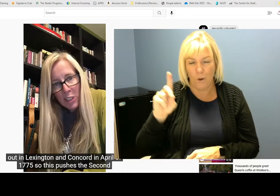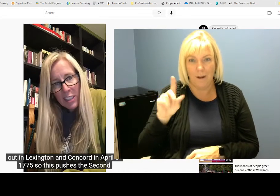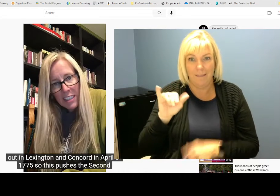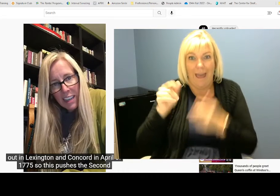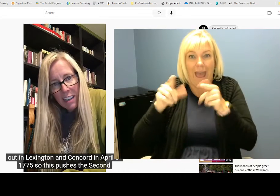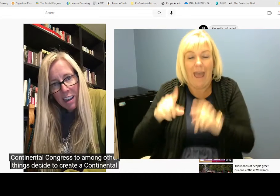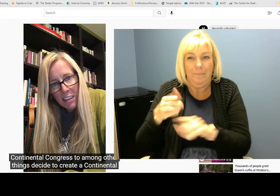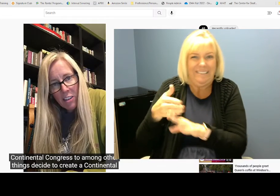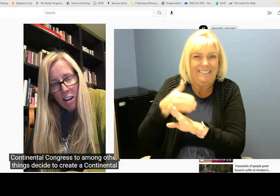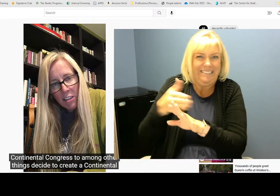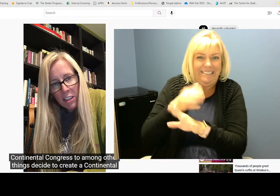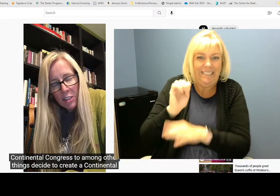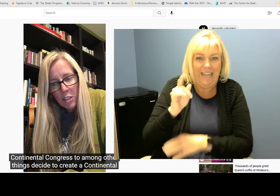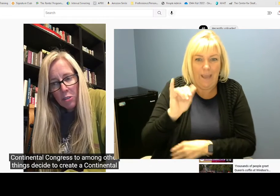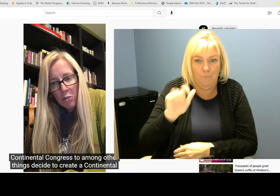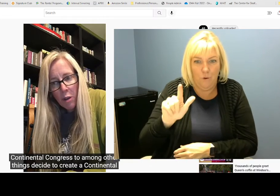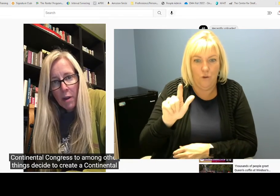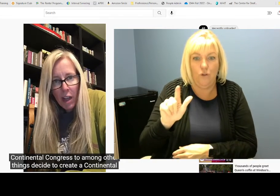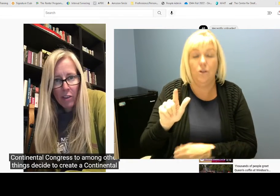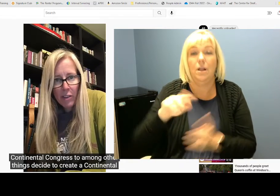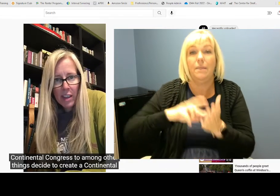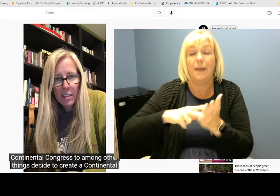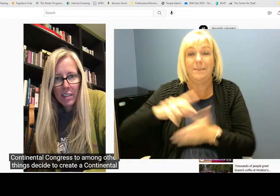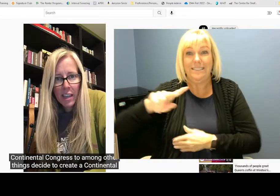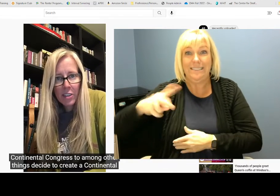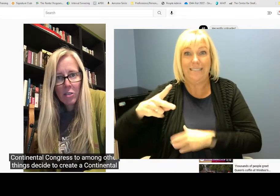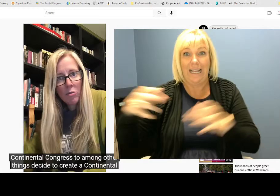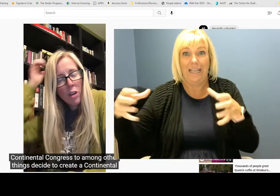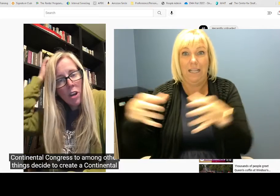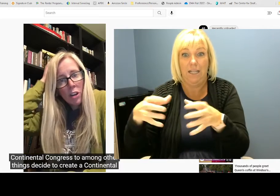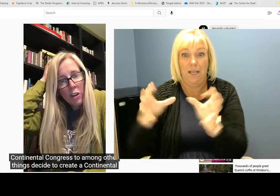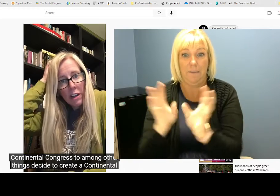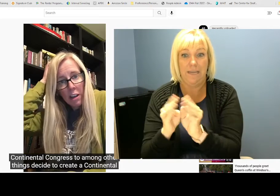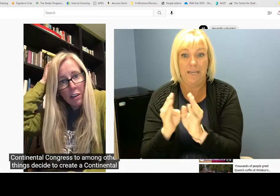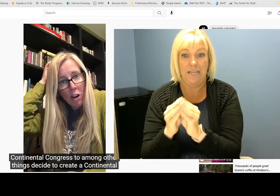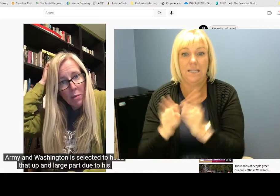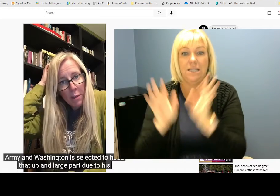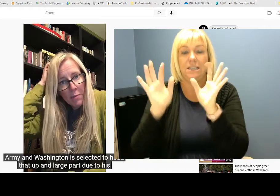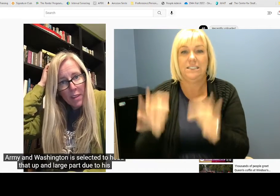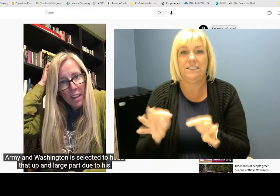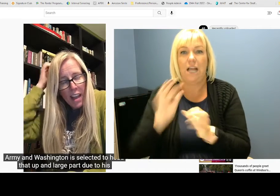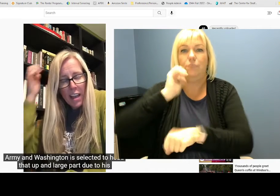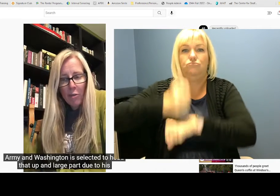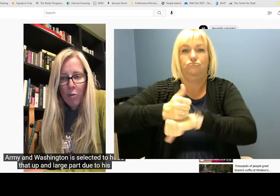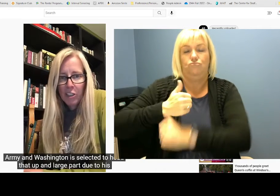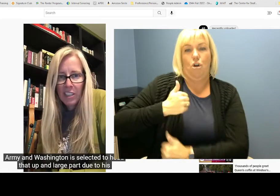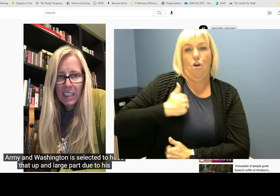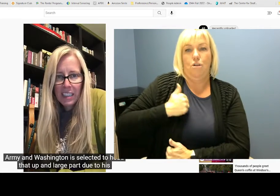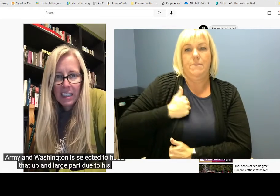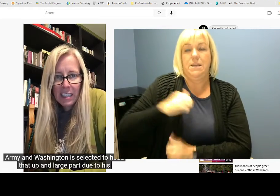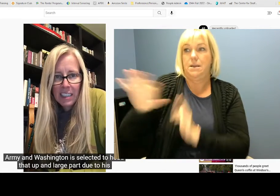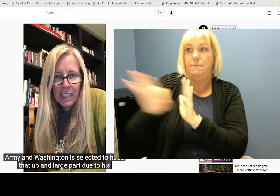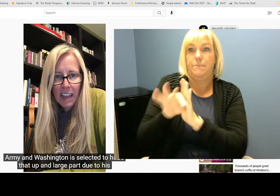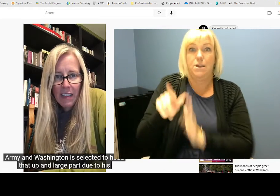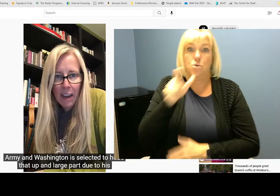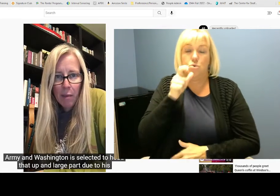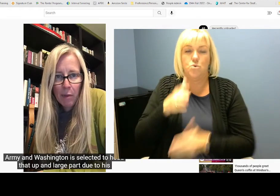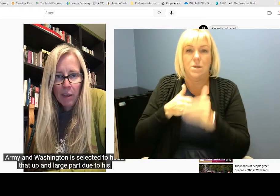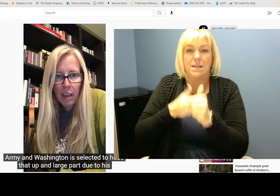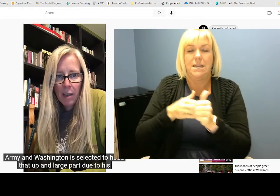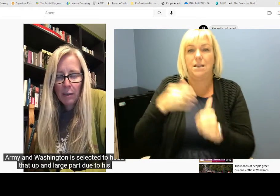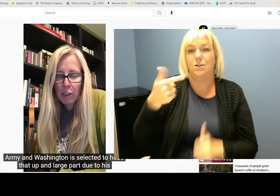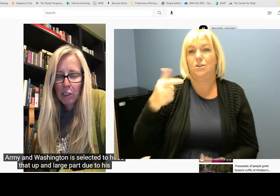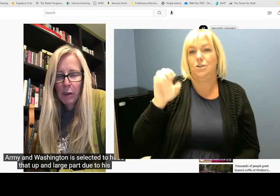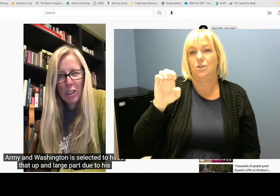this pushes the Second Continental Congress to, among other things, decide to create a Continental Army, and Washington is selected to head that